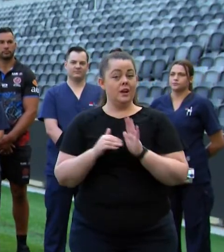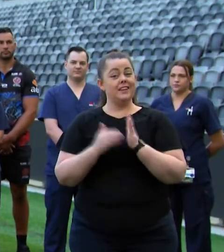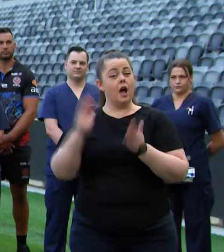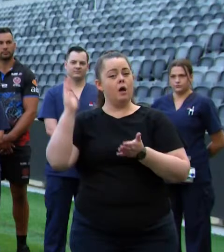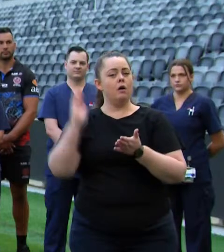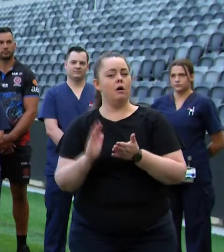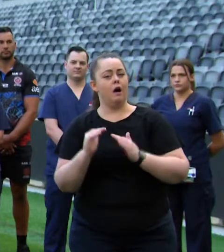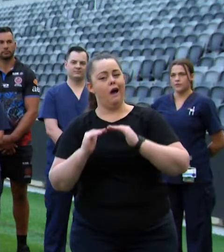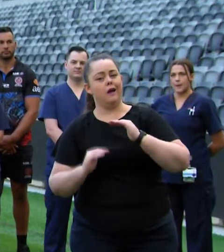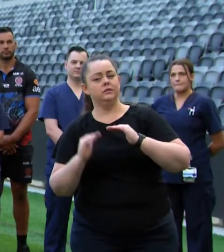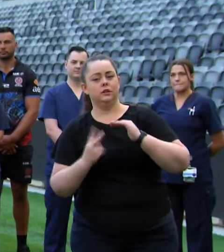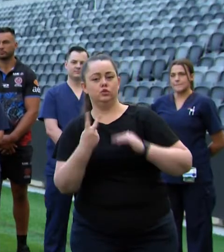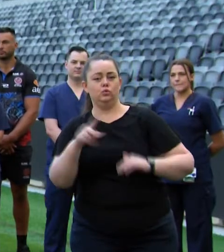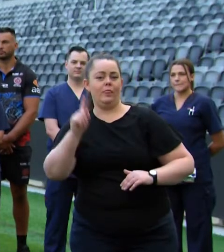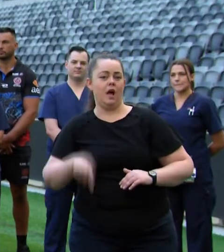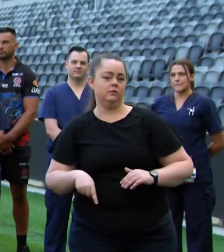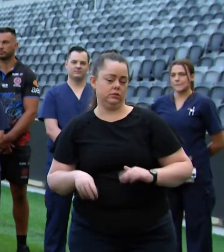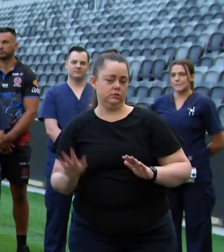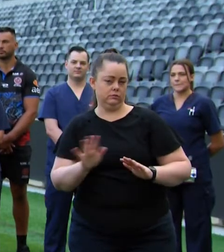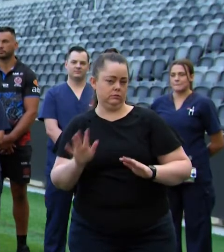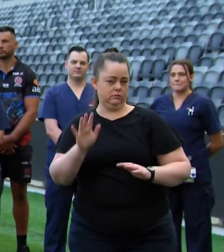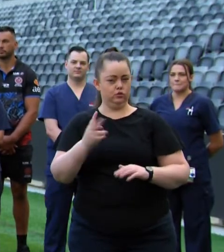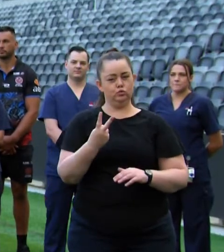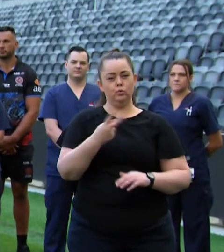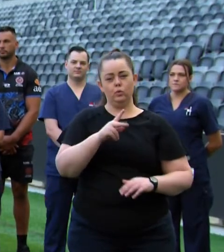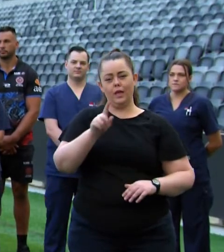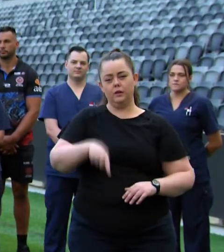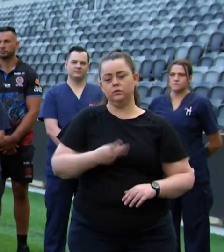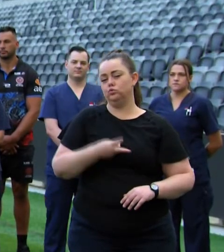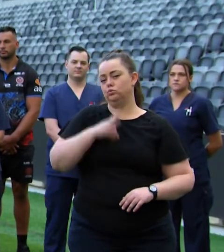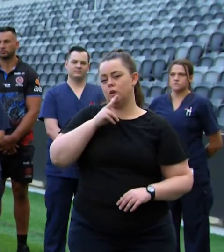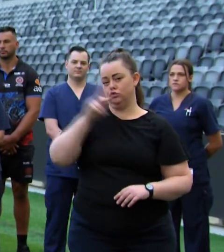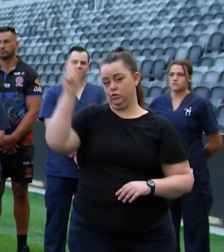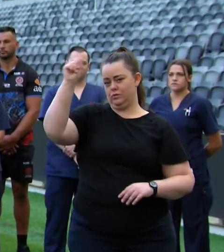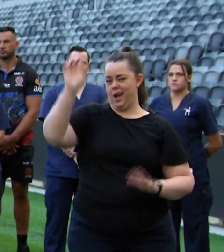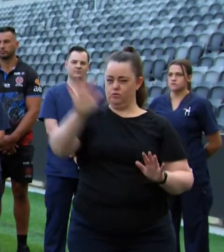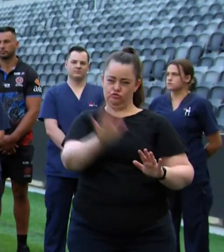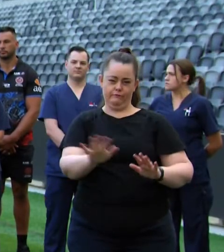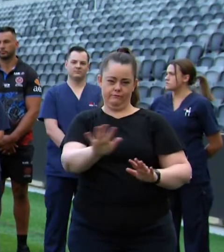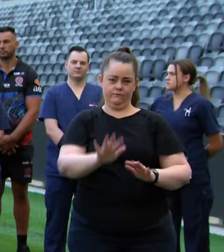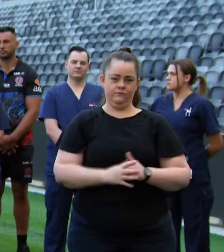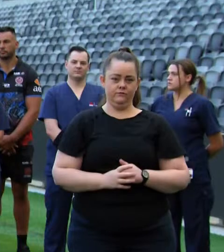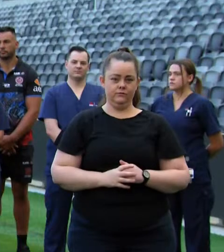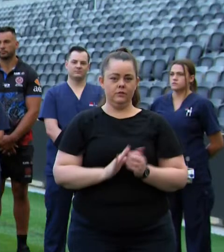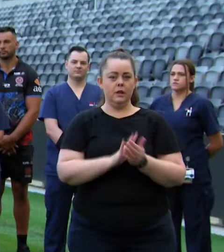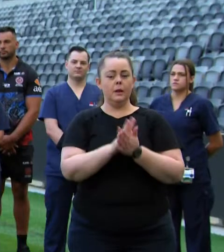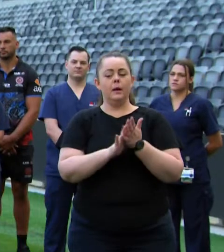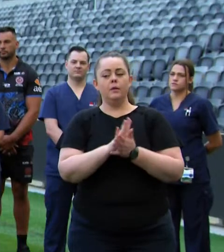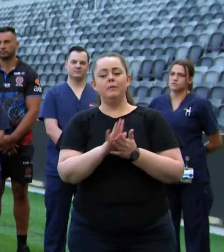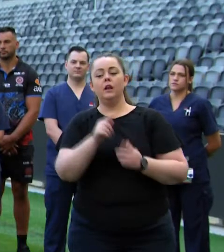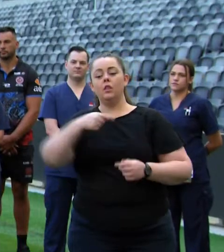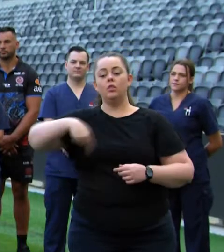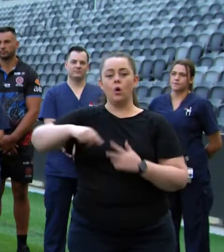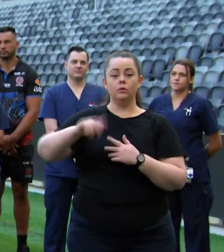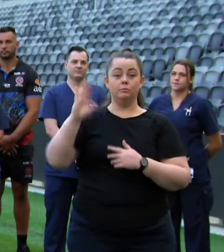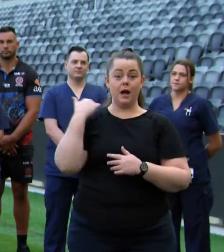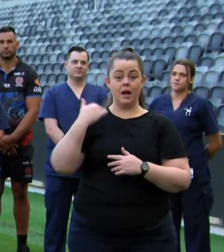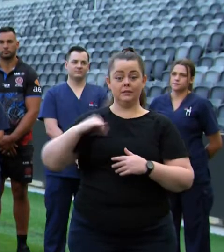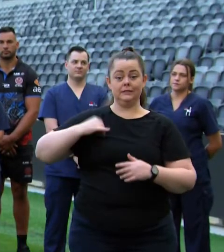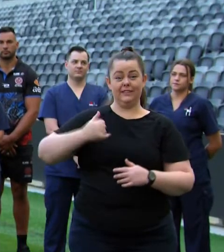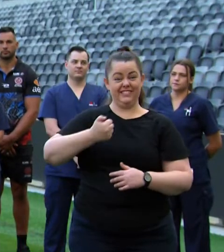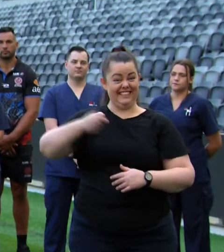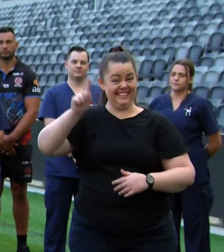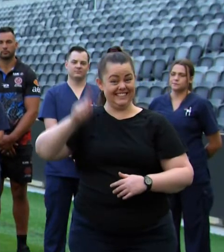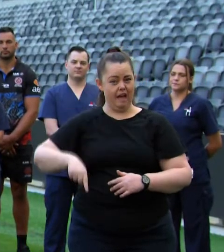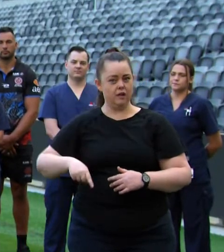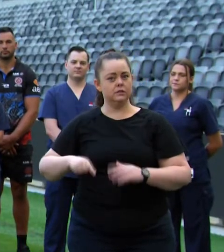about 2,200 as at today. So we certainly are seeing a little less pressure on our health system, and that's